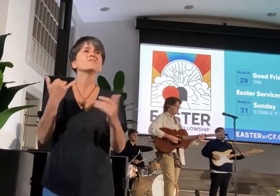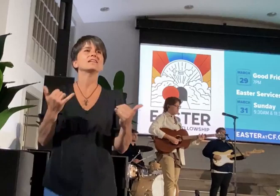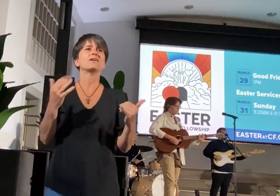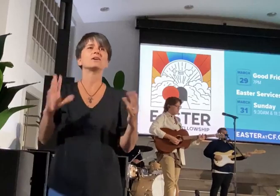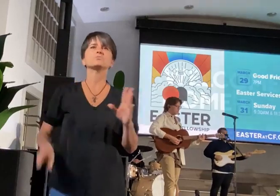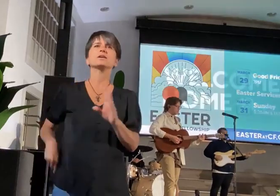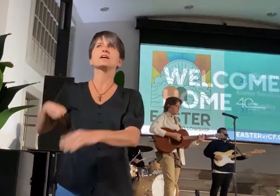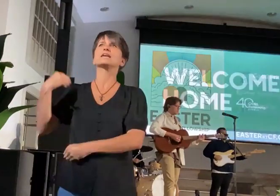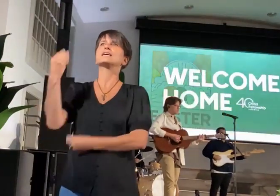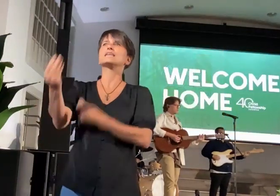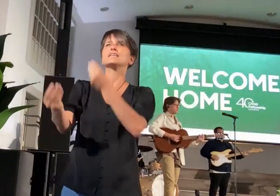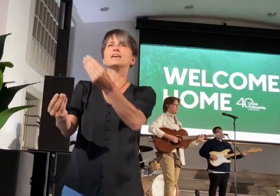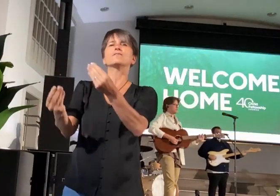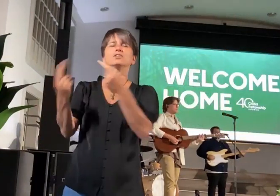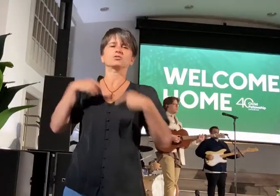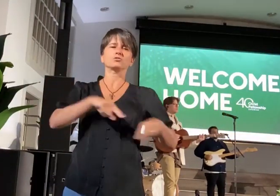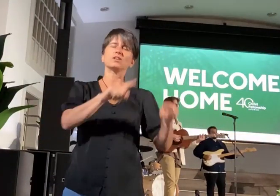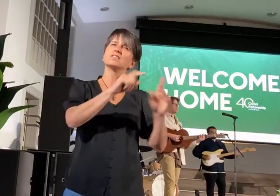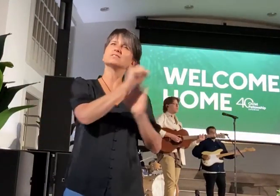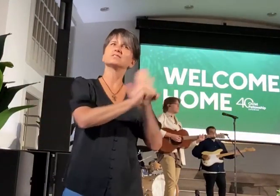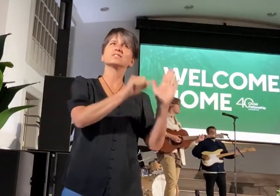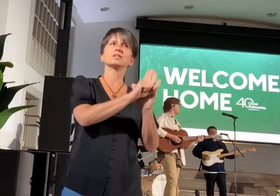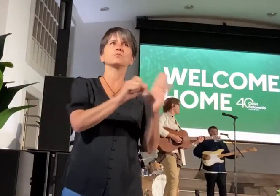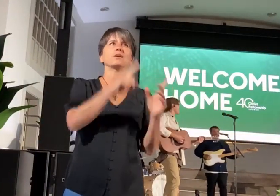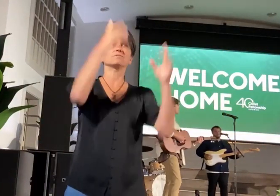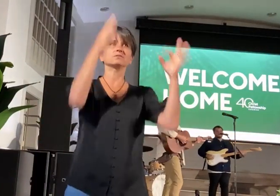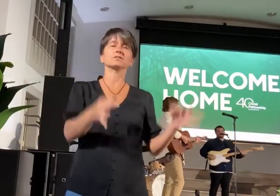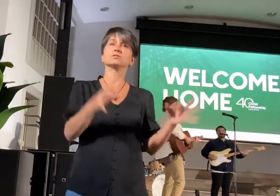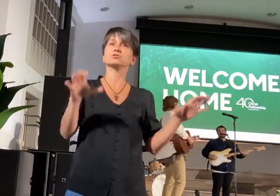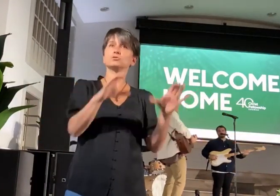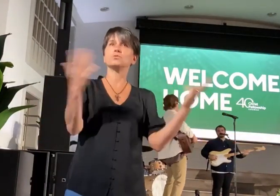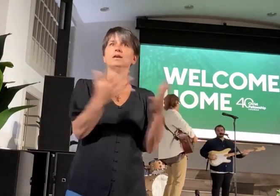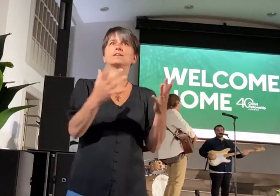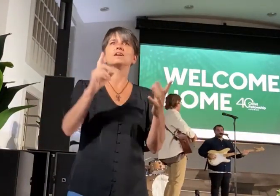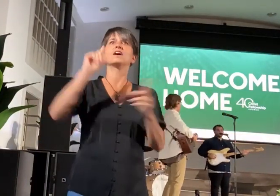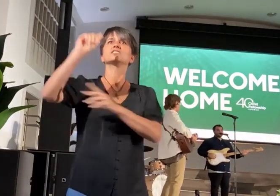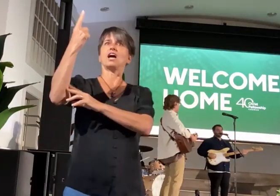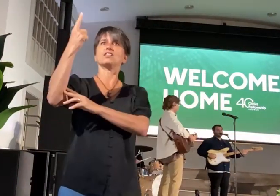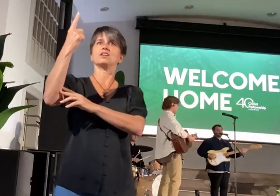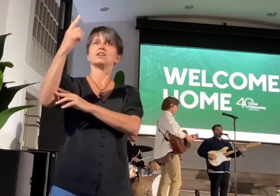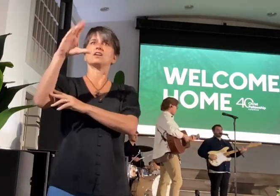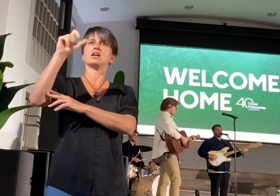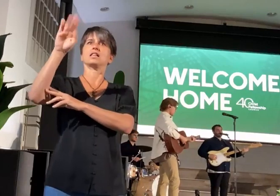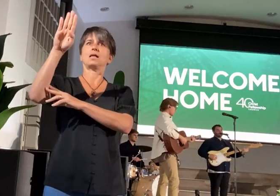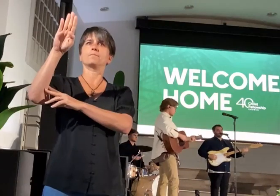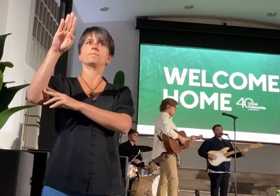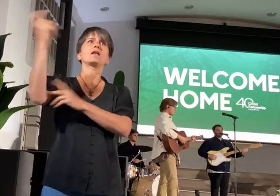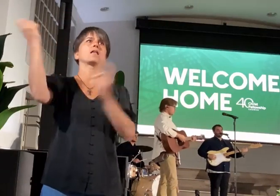Giving today, I love that in this season as a church, we decided to do Dollar Club right here in the middle